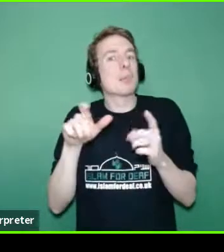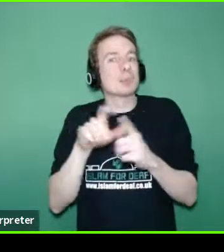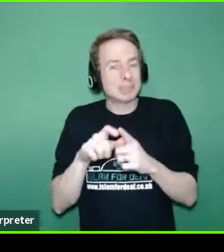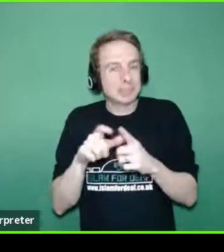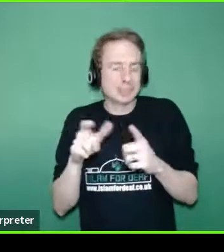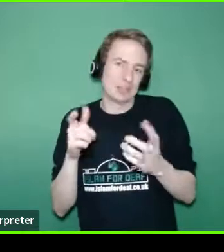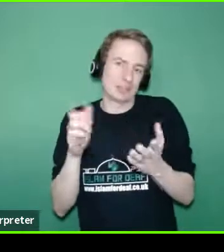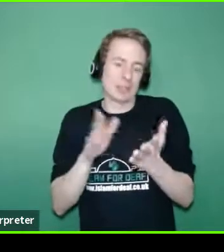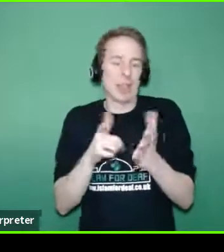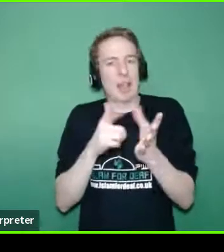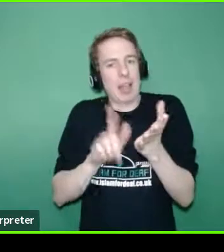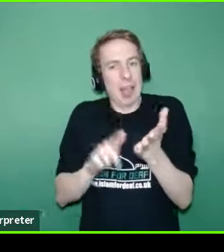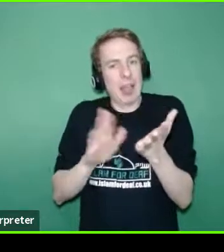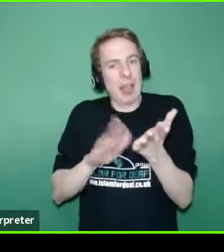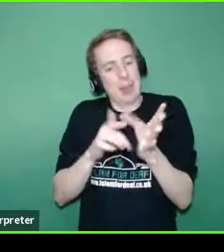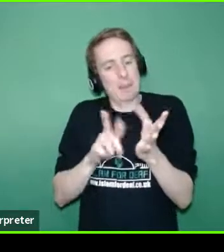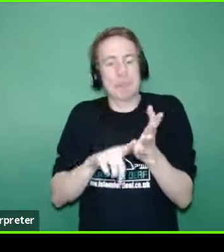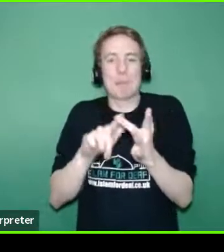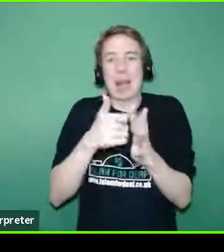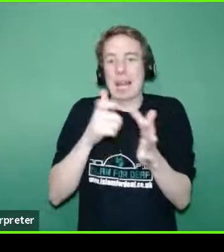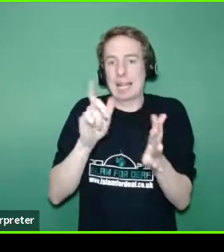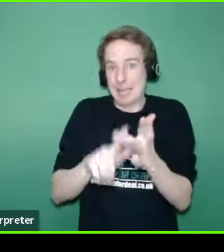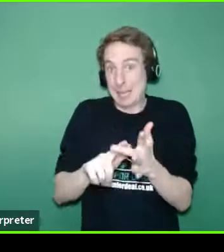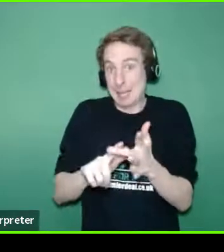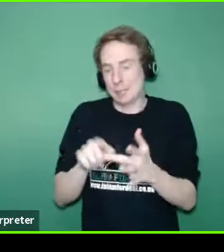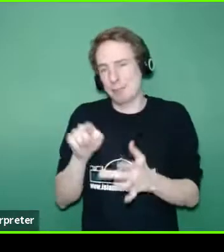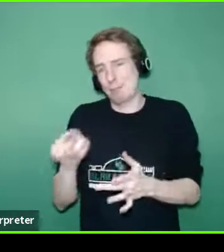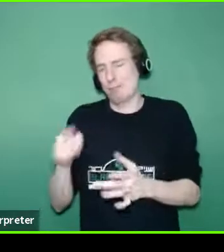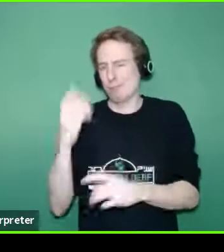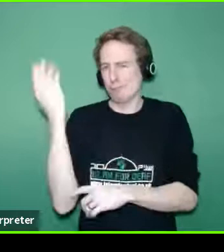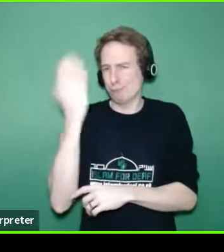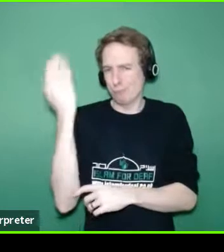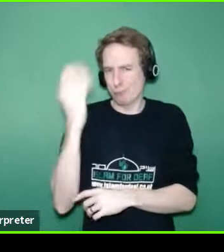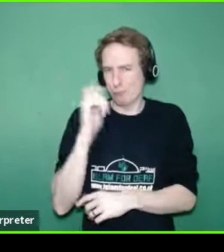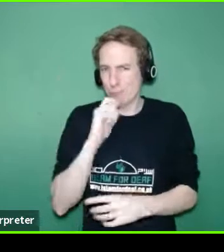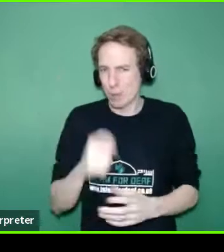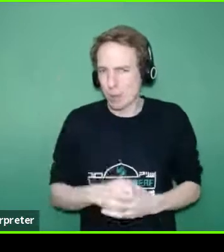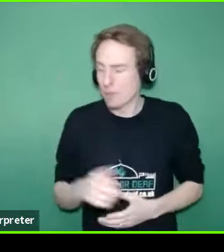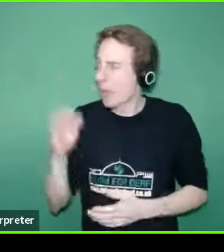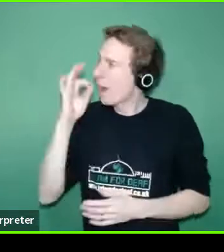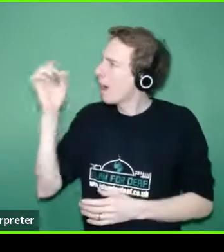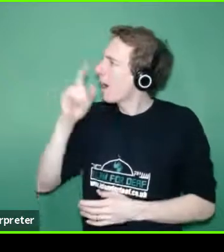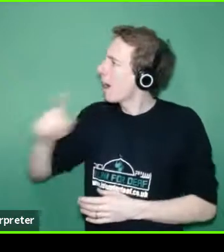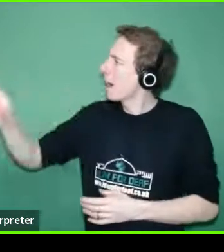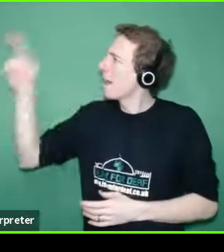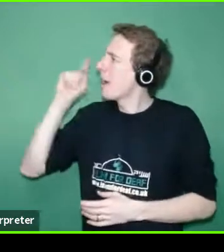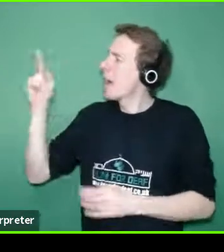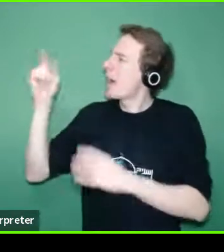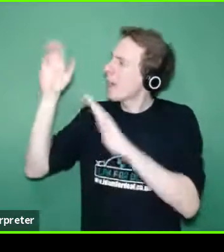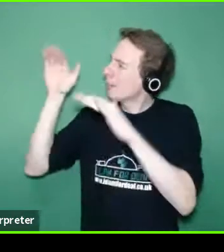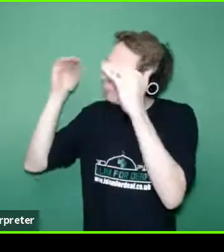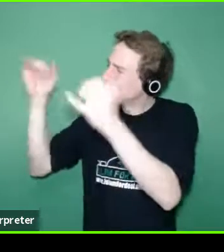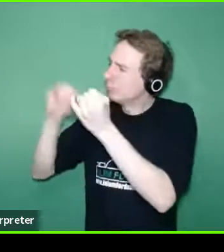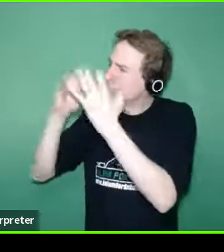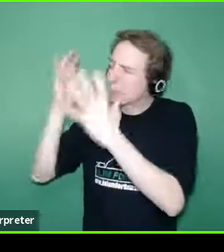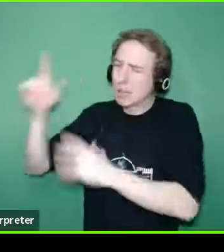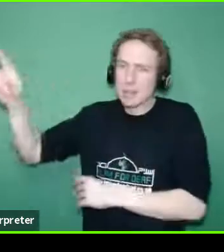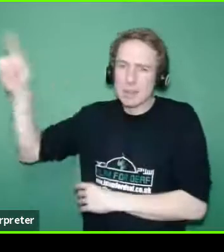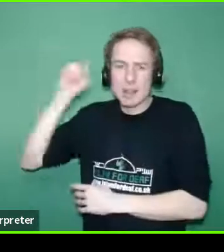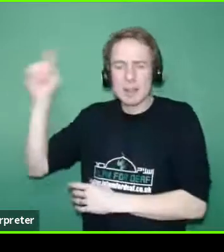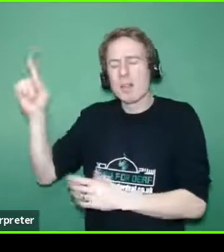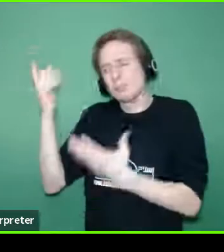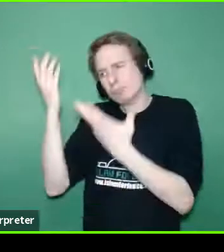will be presenting our talk. And we ask Allah the Most High that he opens up for our Sheikh so that we can all benefit from